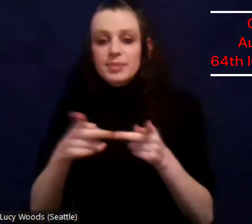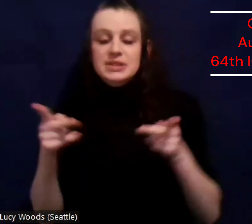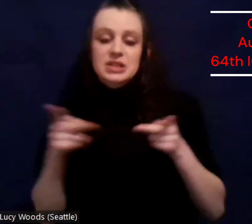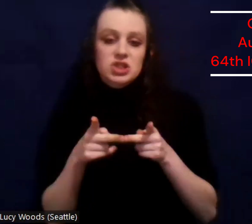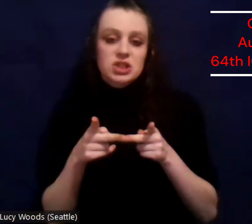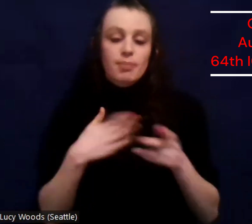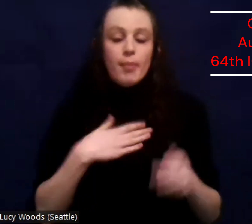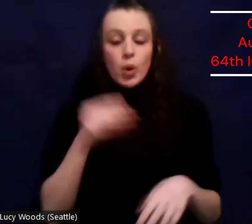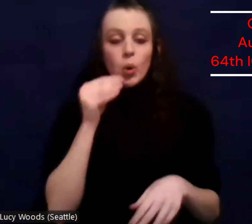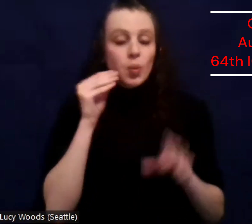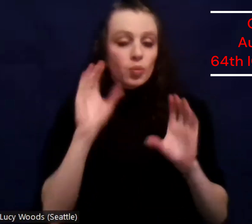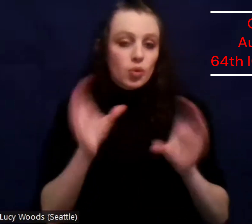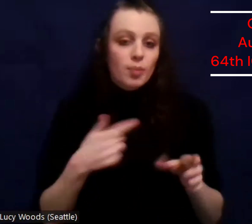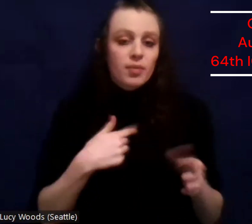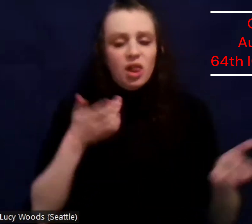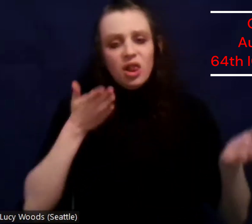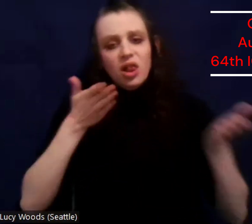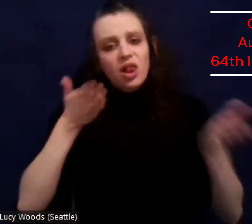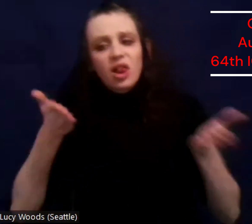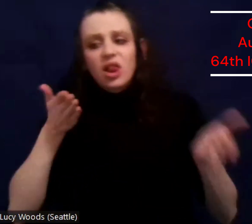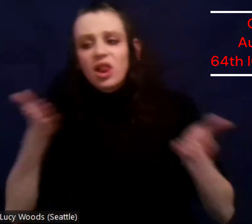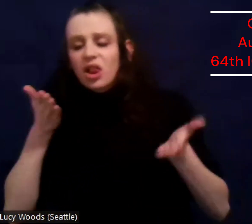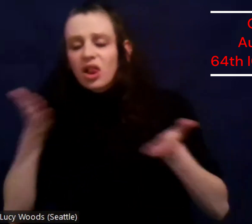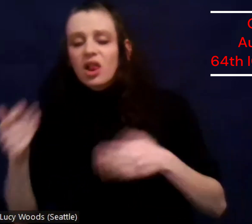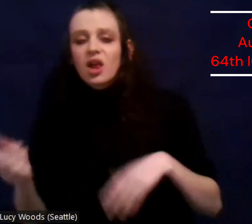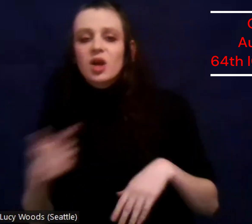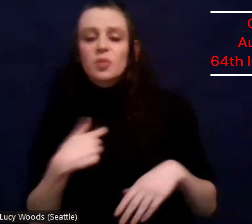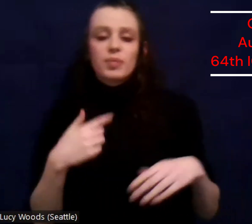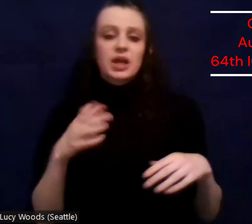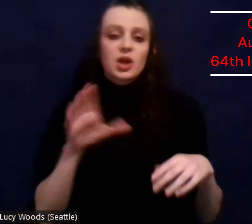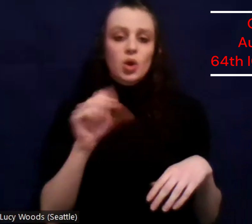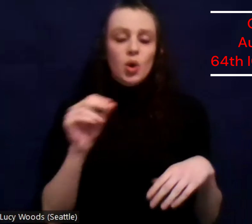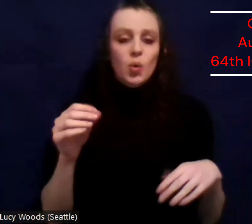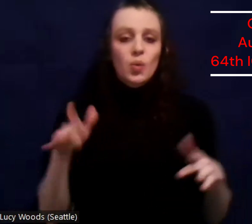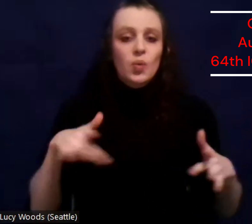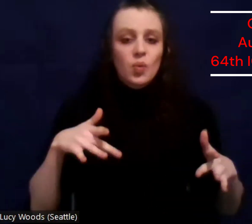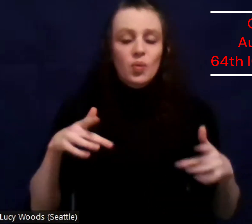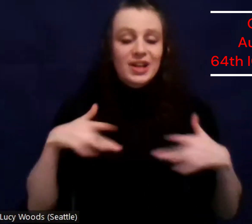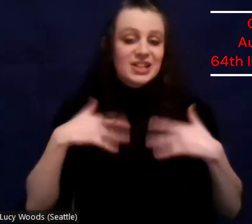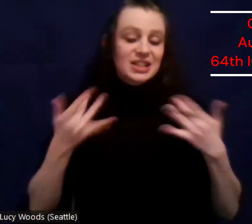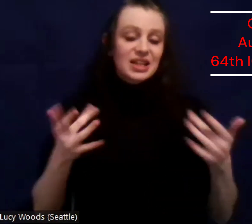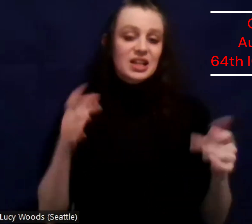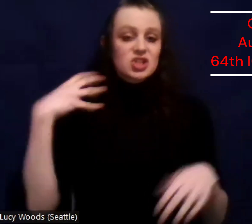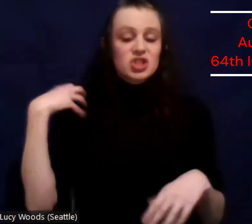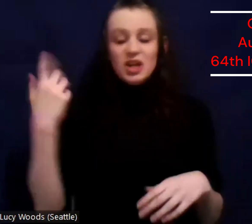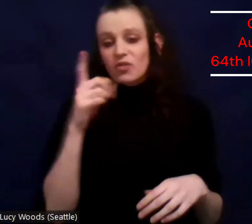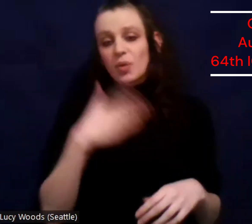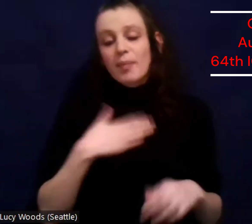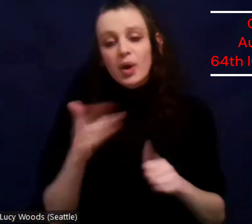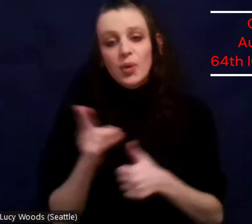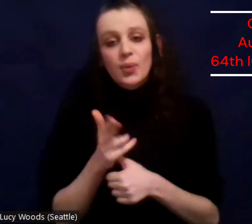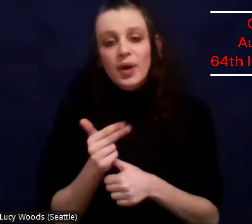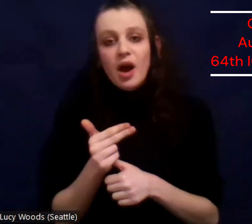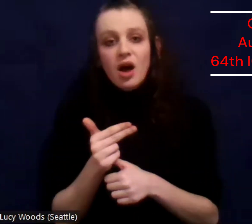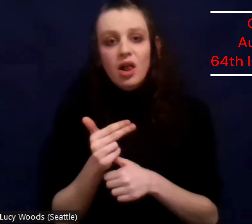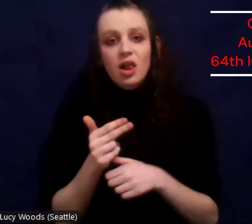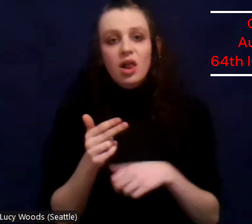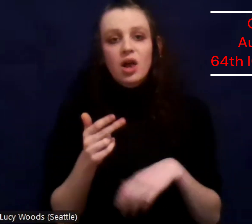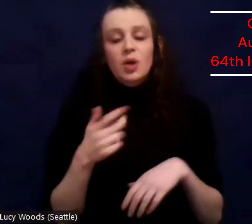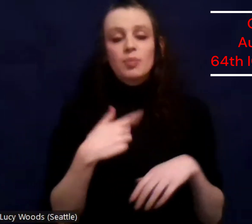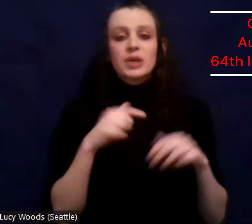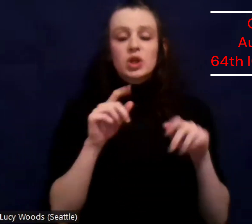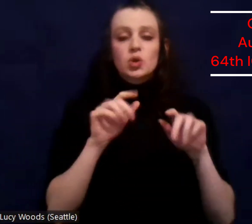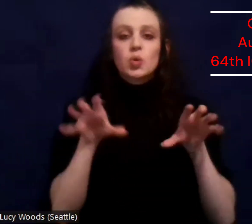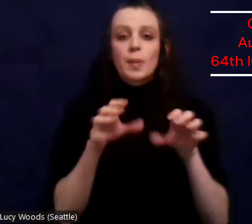subcommittee. I was also the co-entertainment chair for the hotel. I was doing all these service positions to the point where